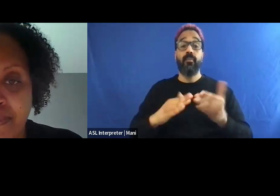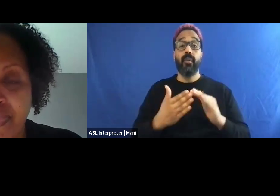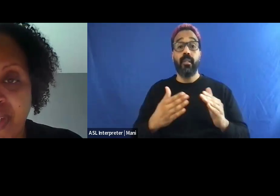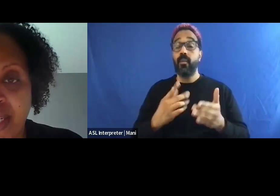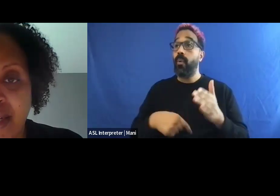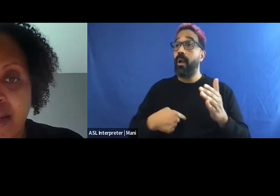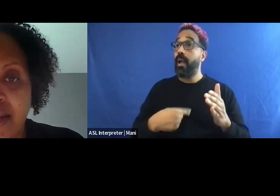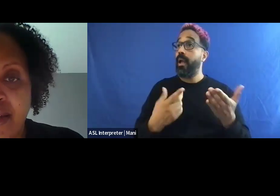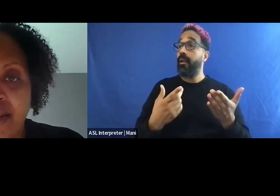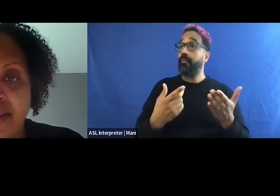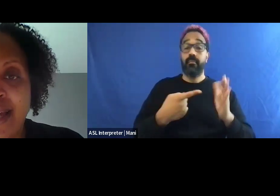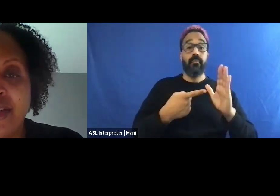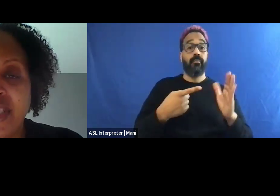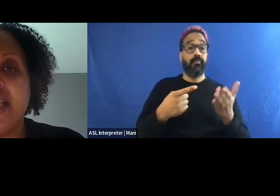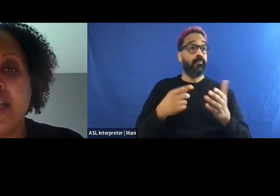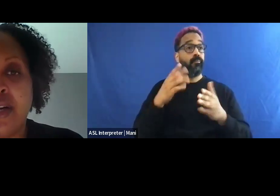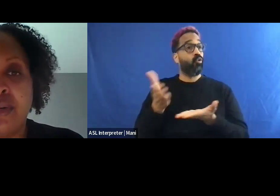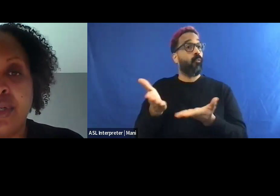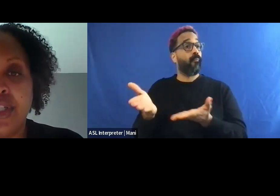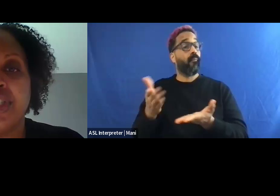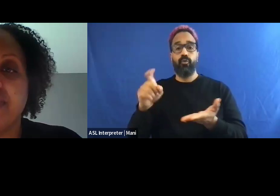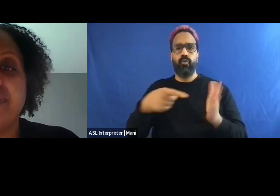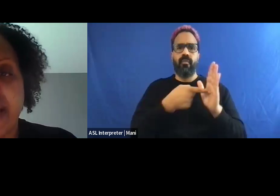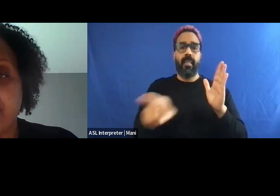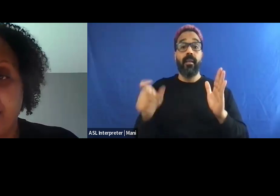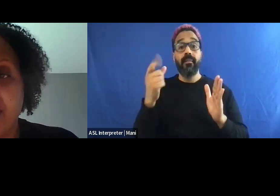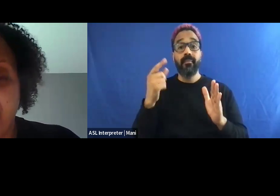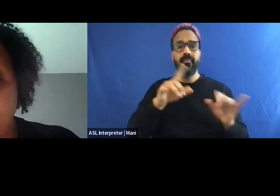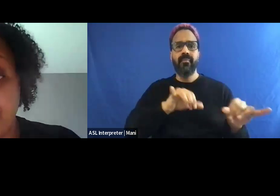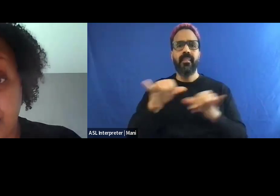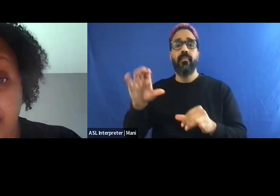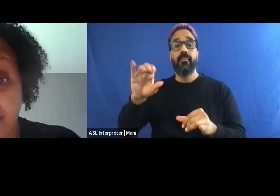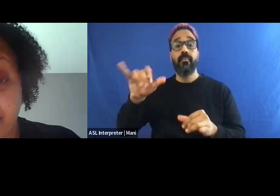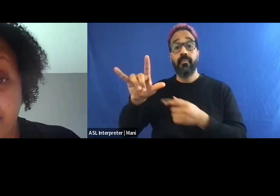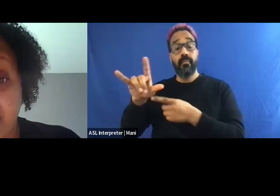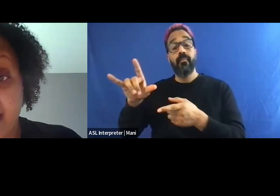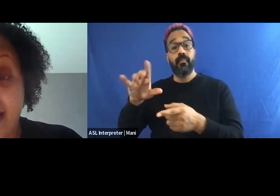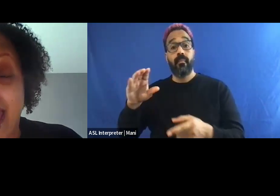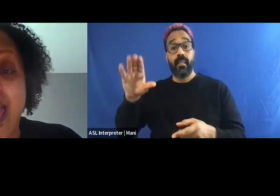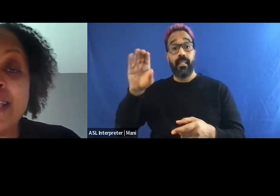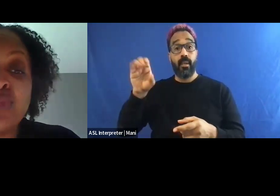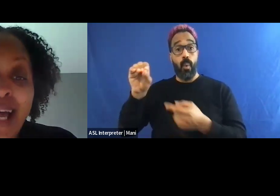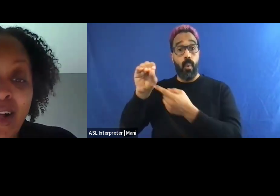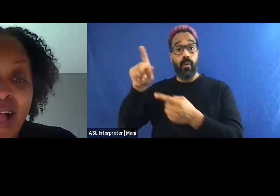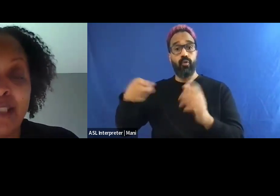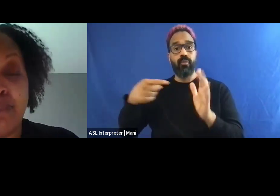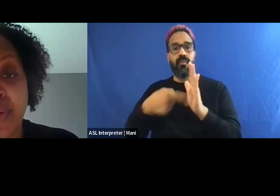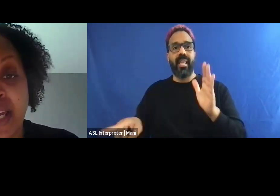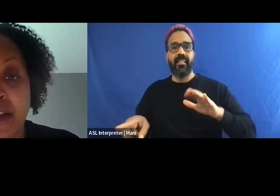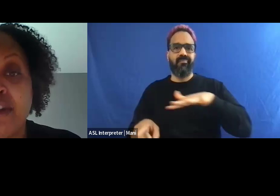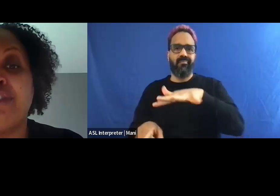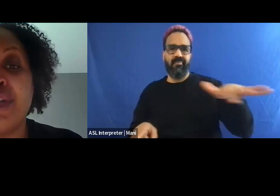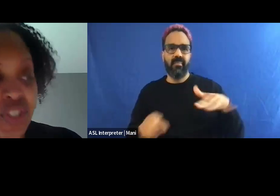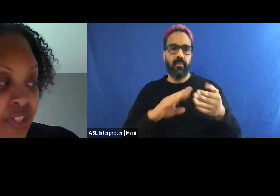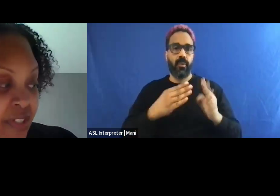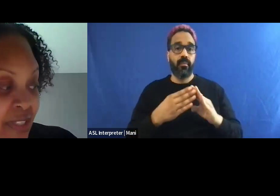CILs, that your CEO should reflect the community that you serve, as well as